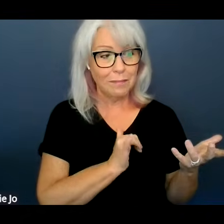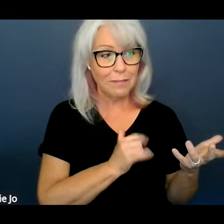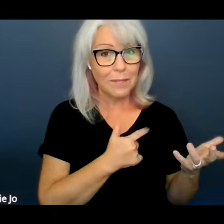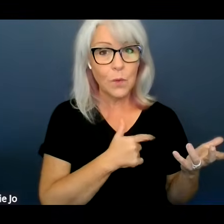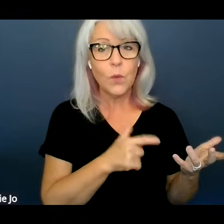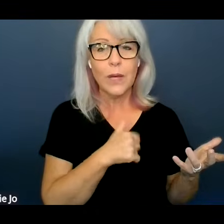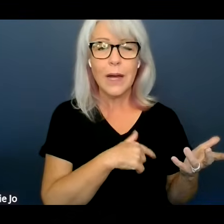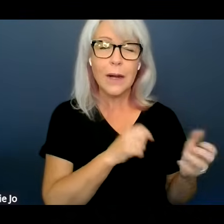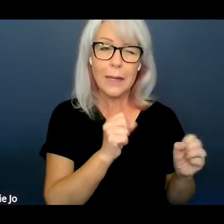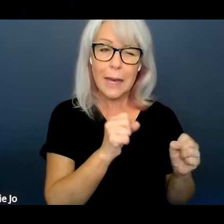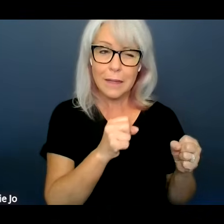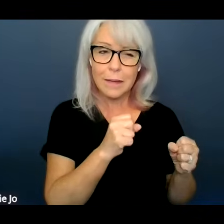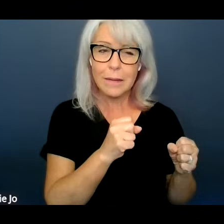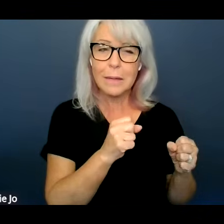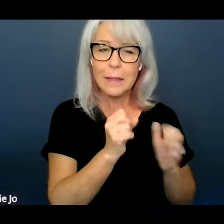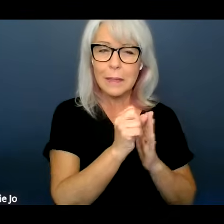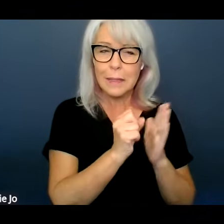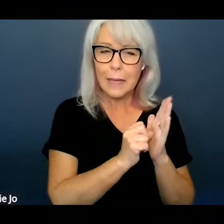of Michigan.